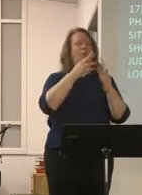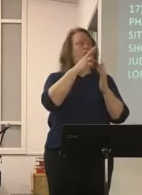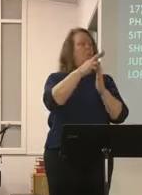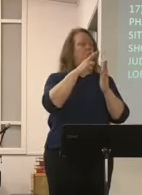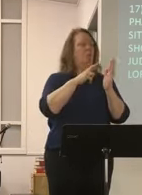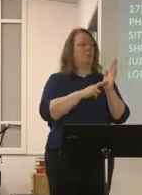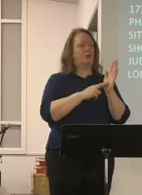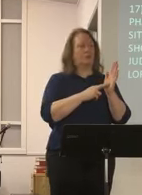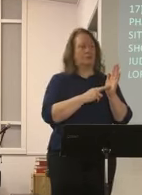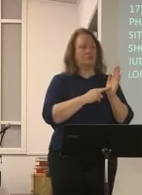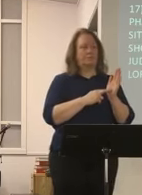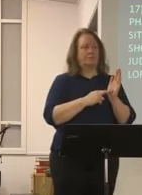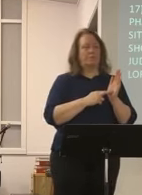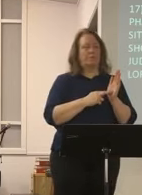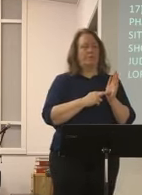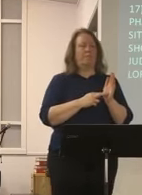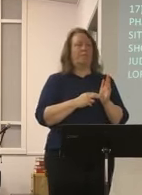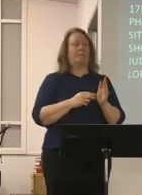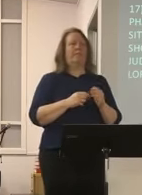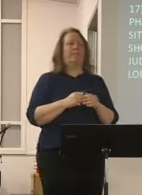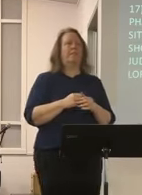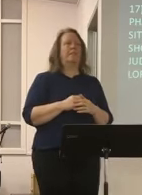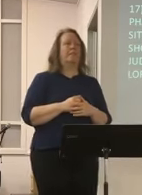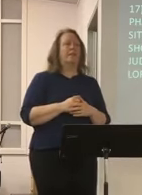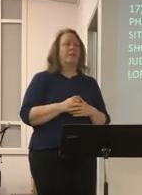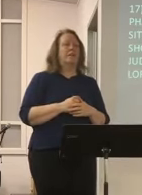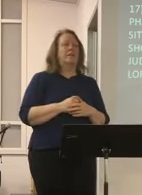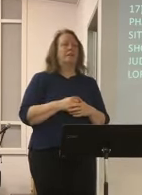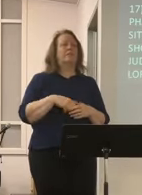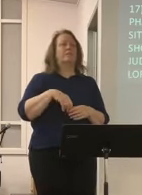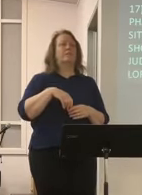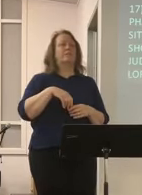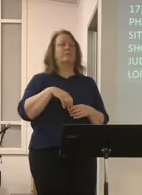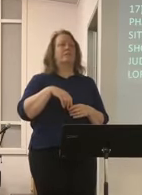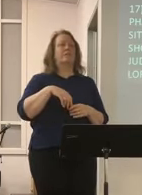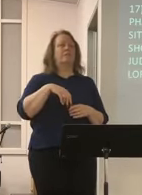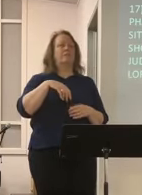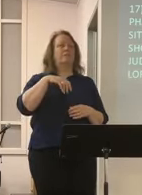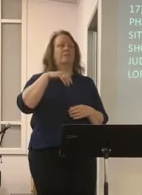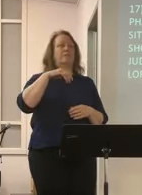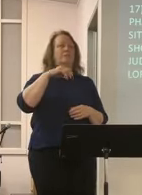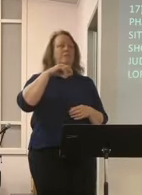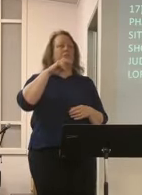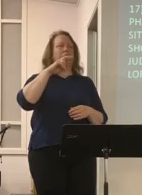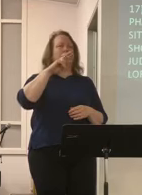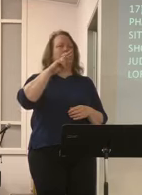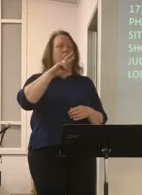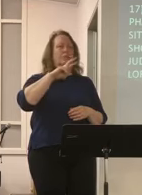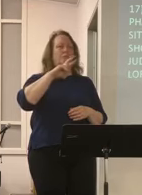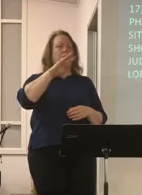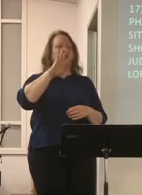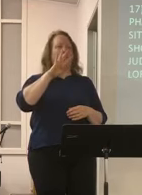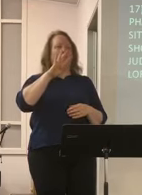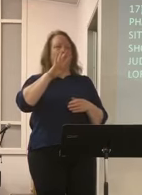it. And in the Mishnah, there is 24 chapters